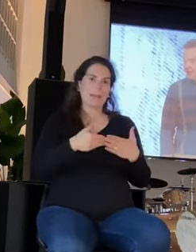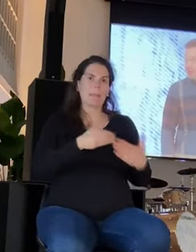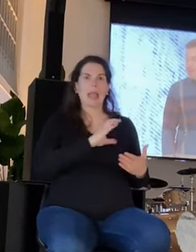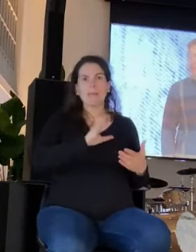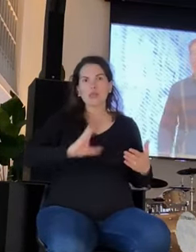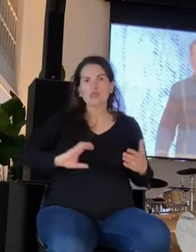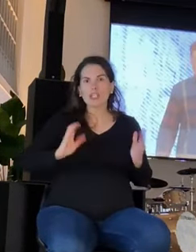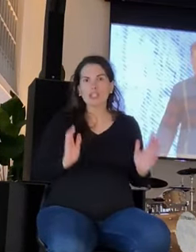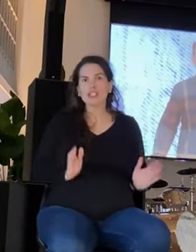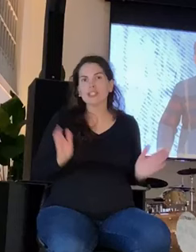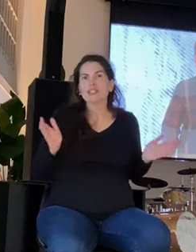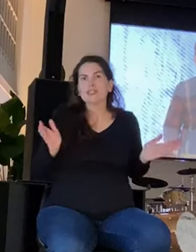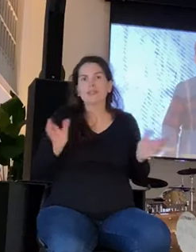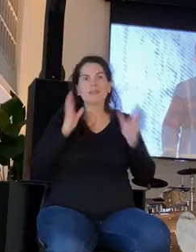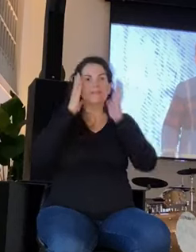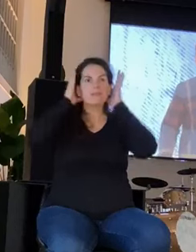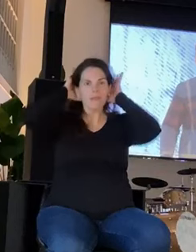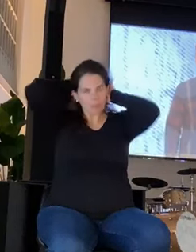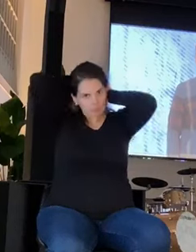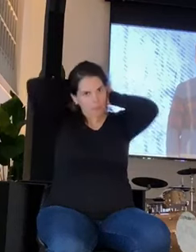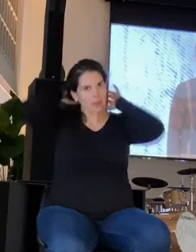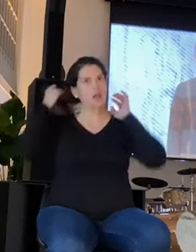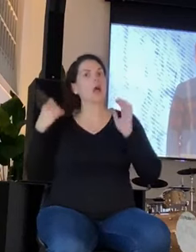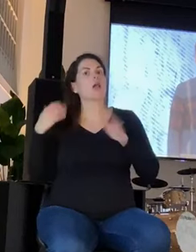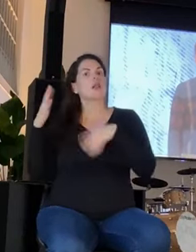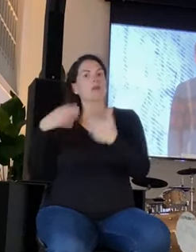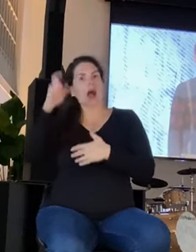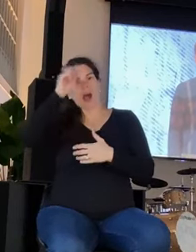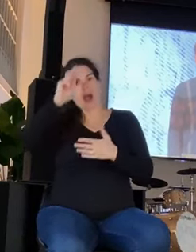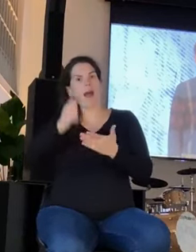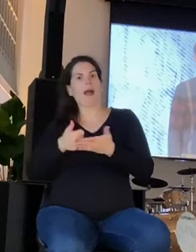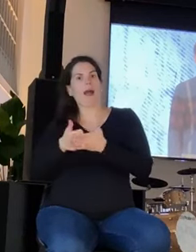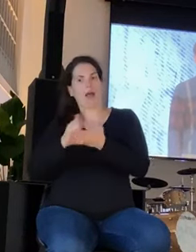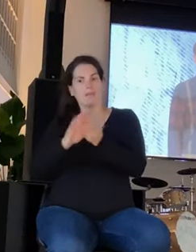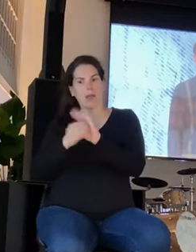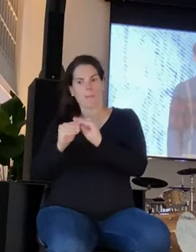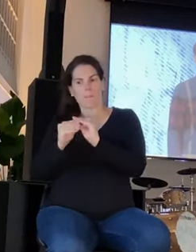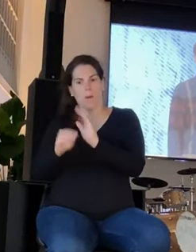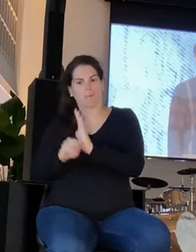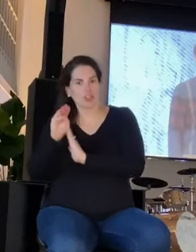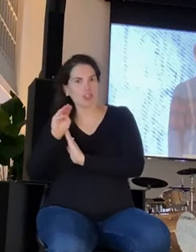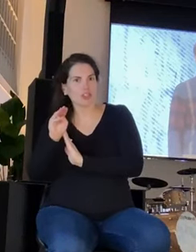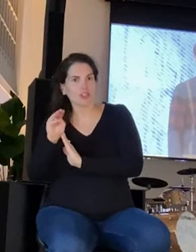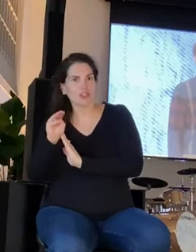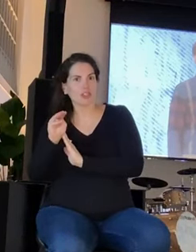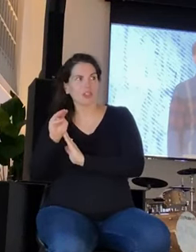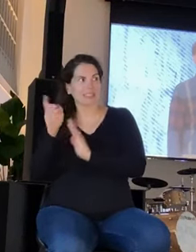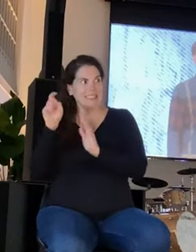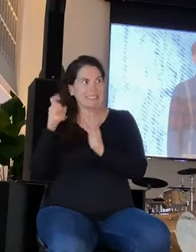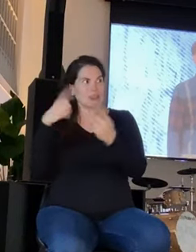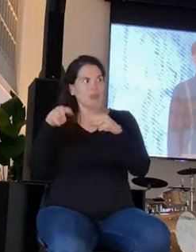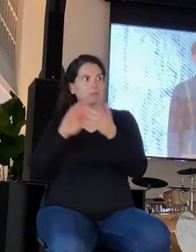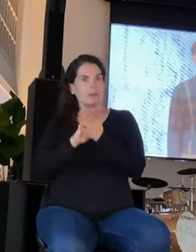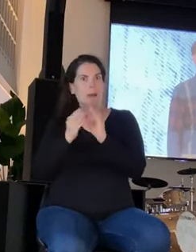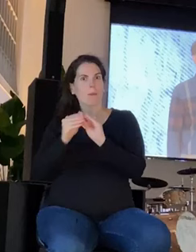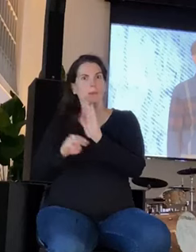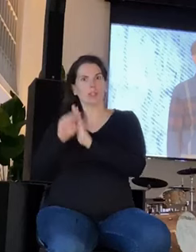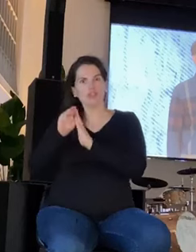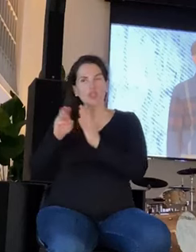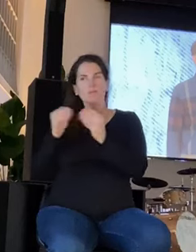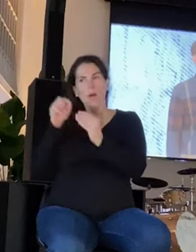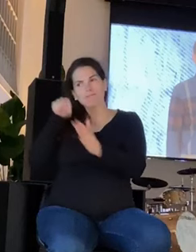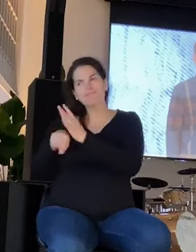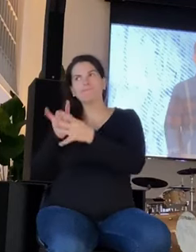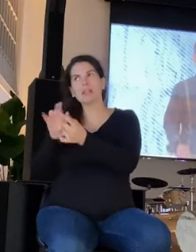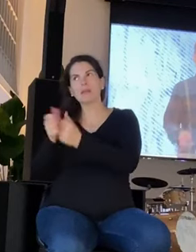for a minute. The process of wisdom helps you grow up. We need to grow up. It's like when the Apostle Paul said